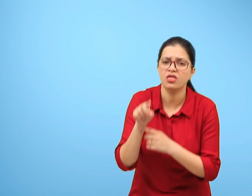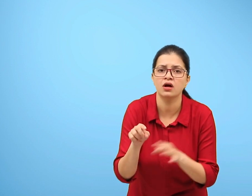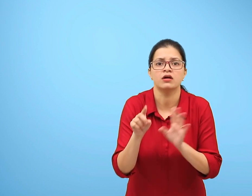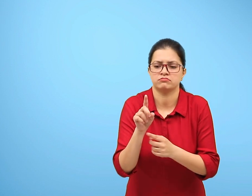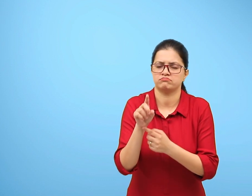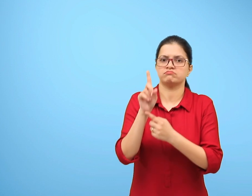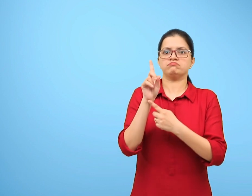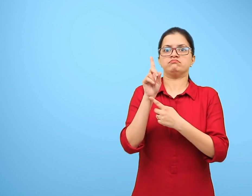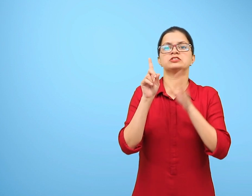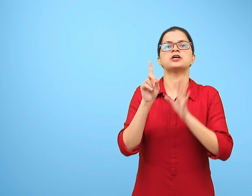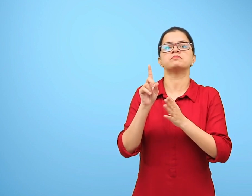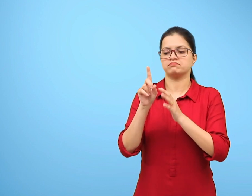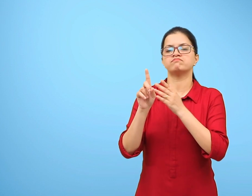and not slouch.